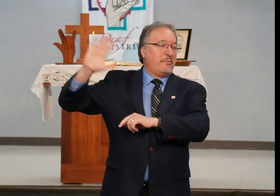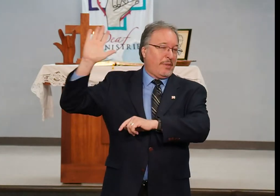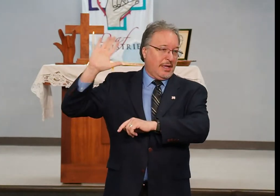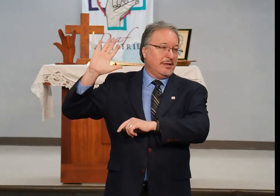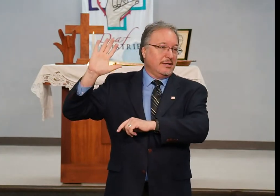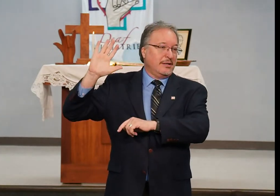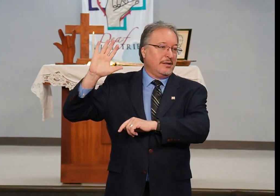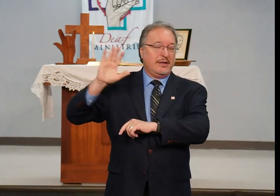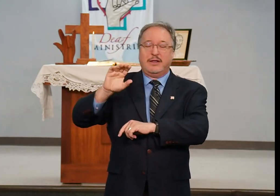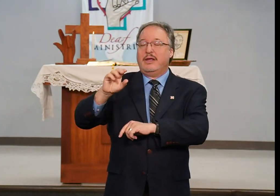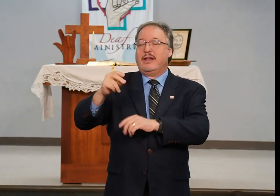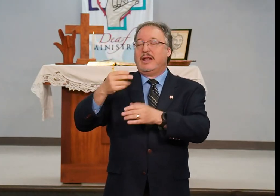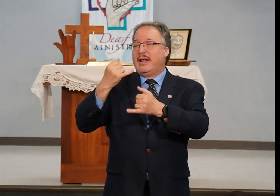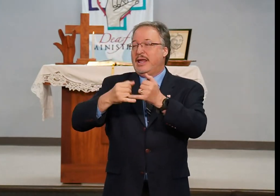Vonda.